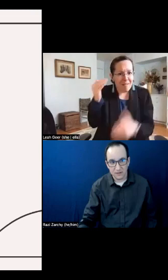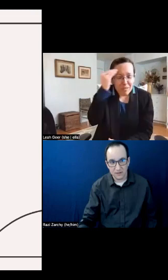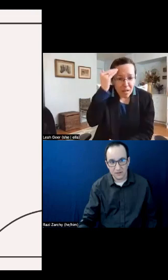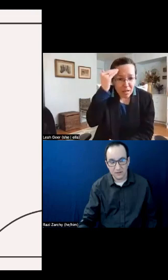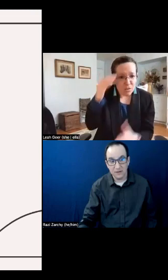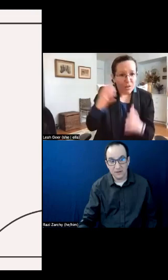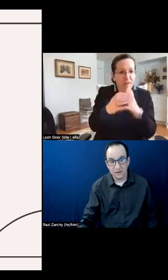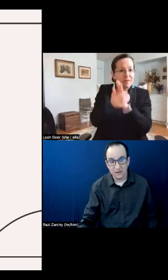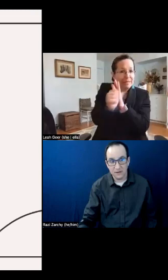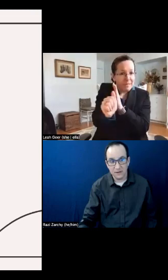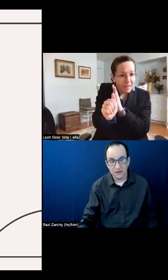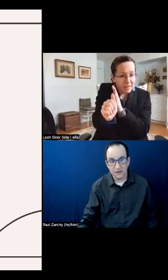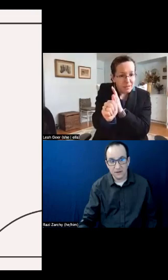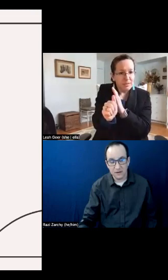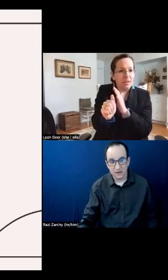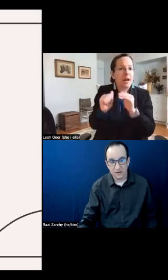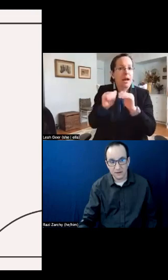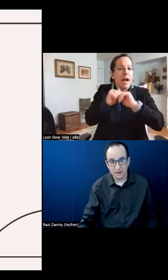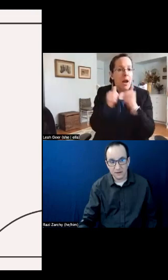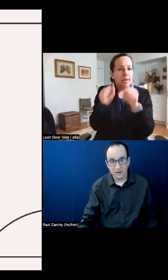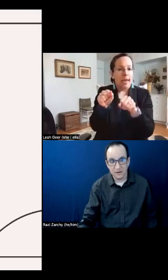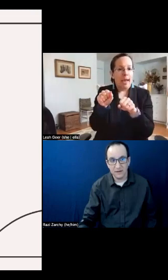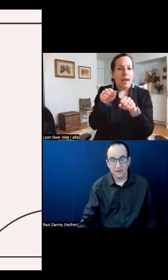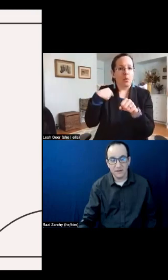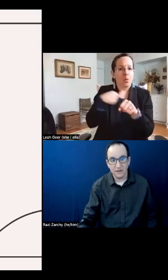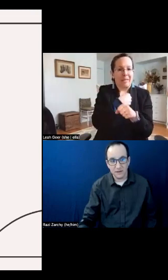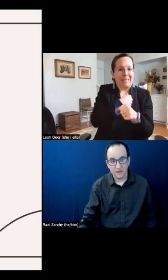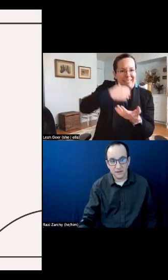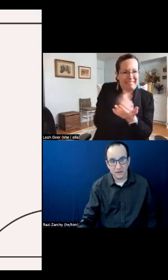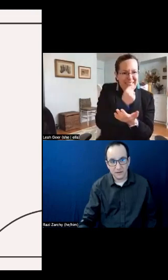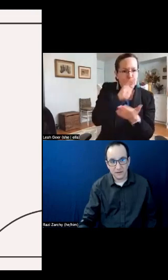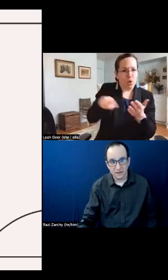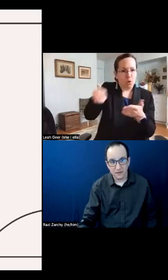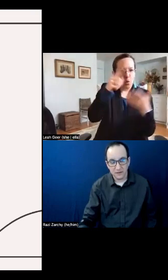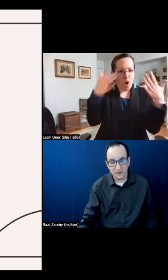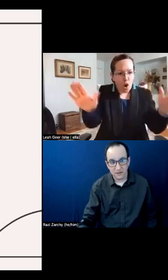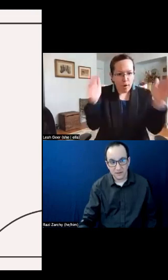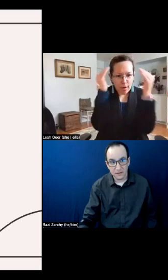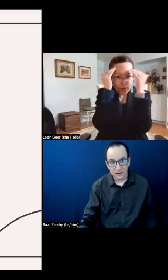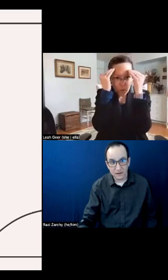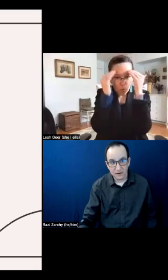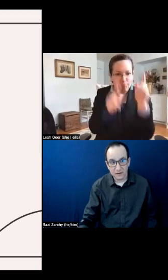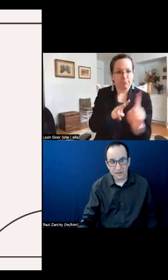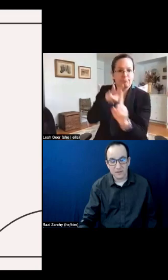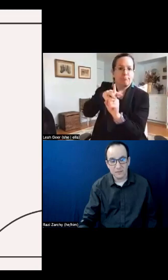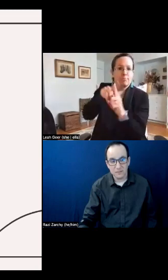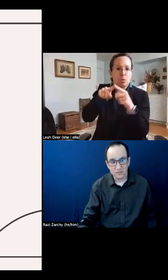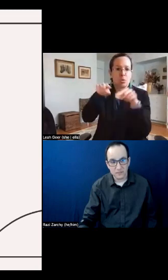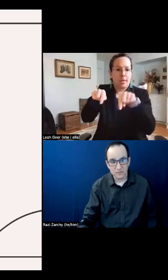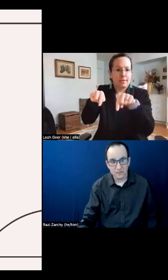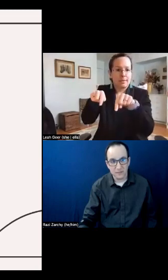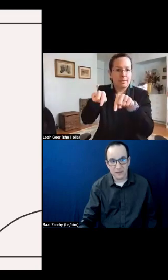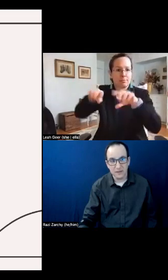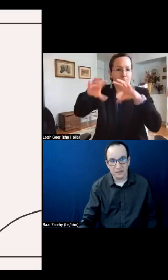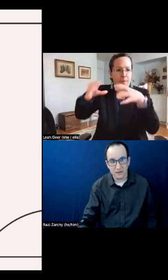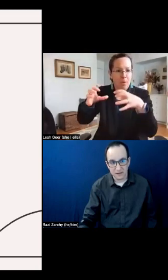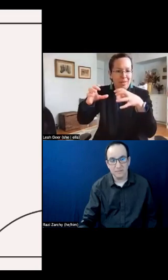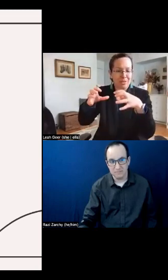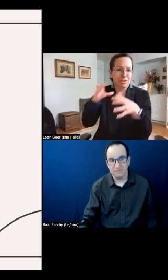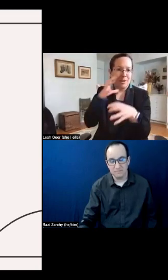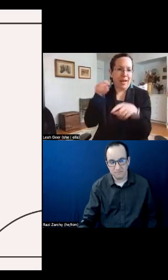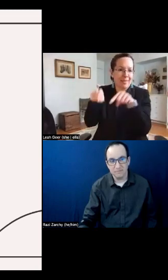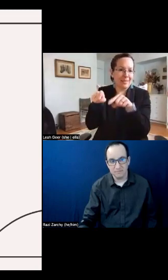your programs may or may not have best prepared you to do so. You have the knowledge, the skills, the abilities, and we're hoping here to help